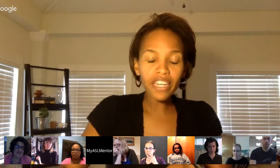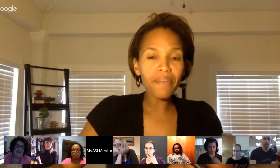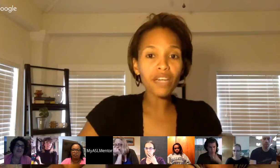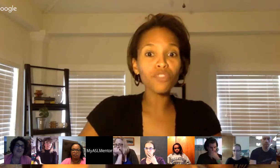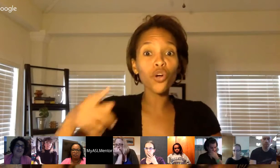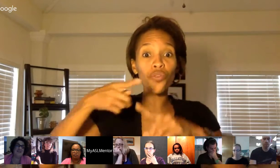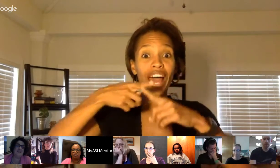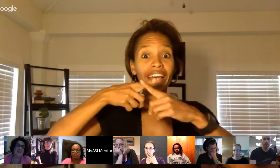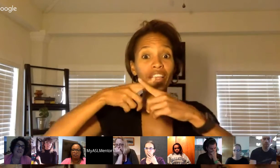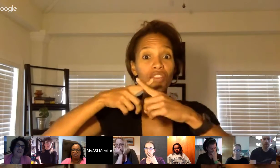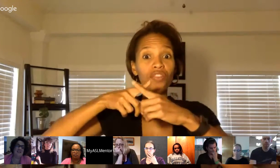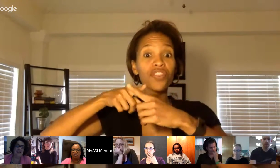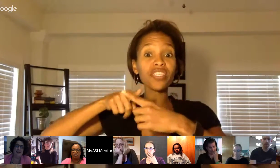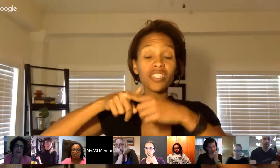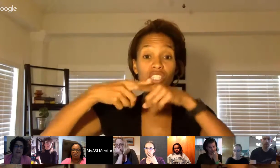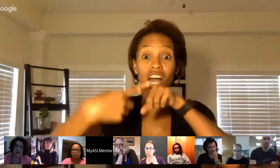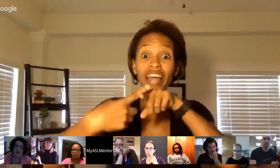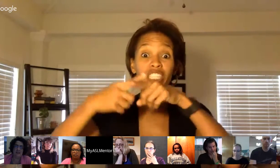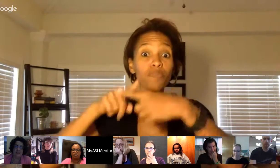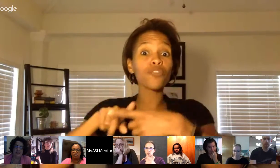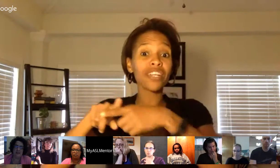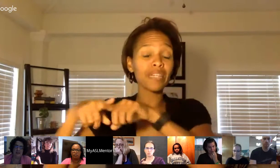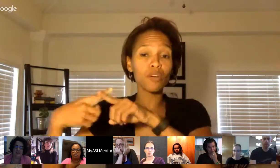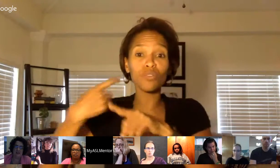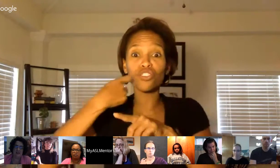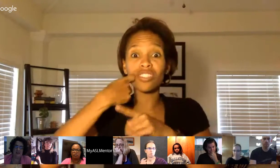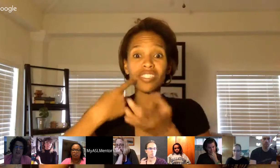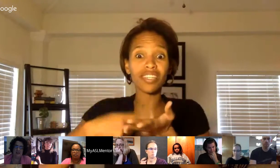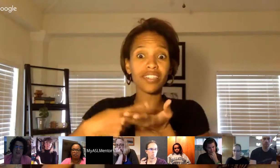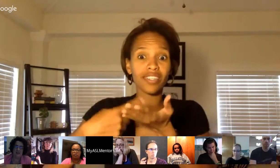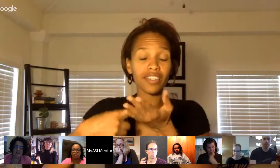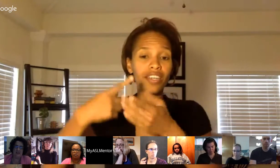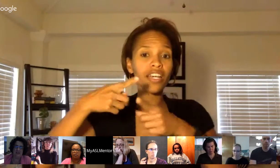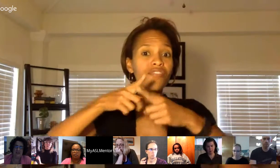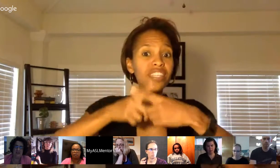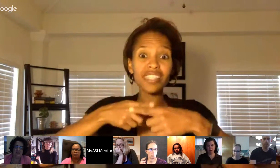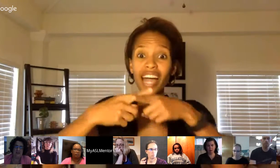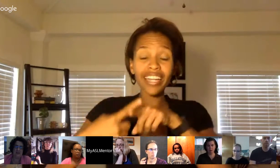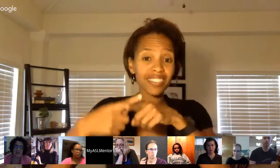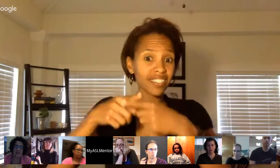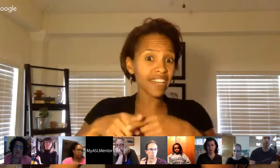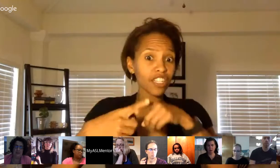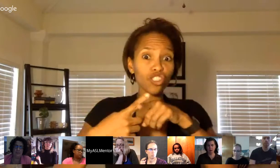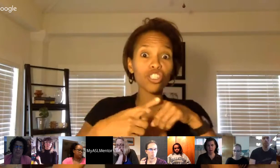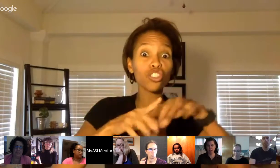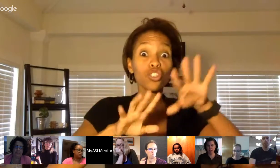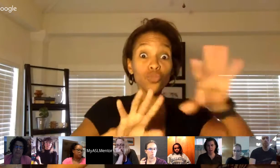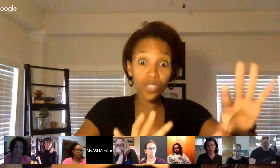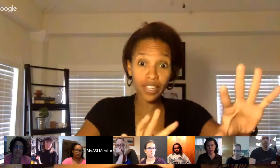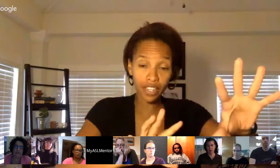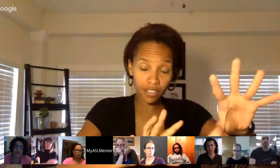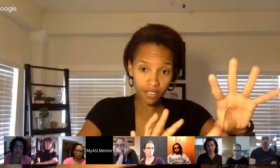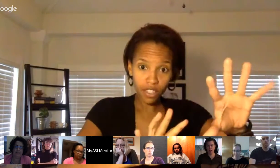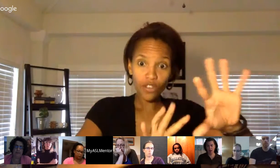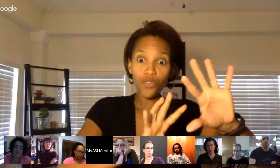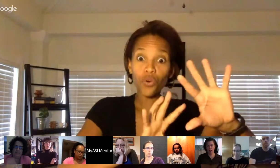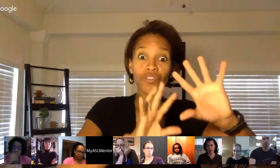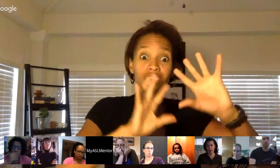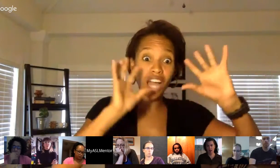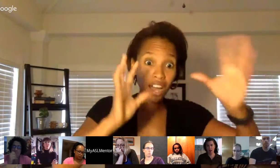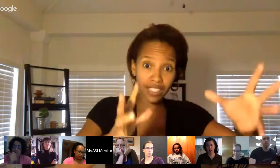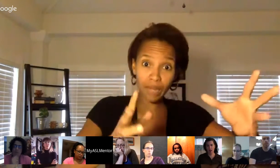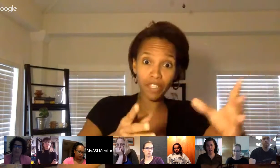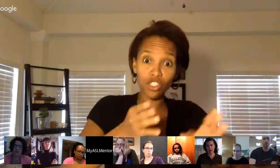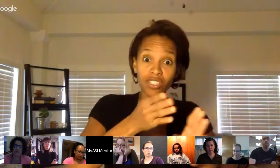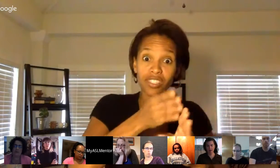want to make a note that this sign is a perfect example of what we were just discussing. This sign is a sign that she's using for